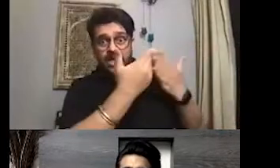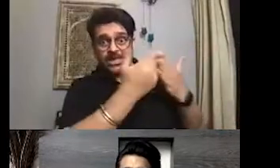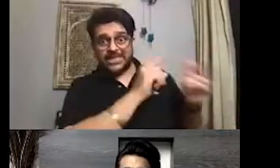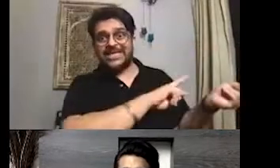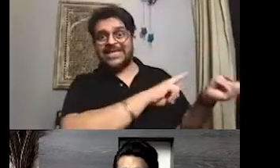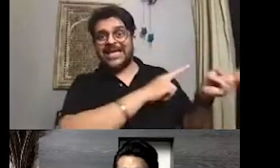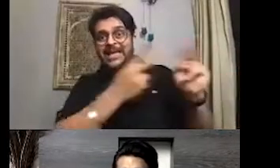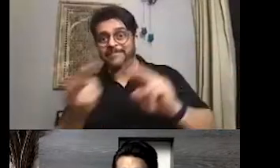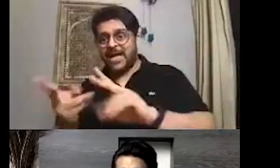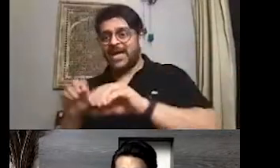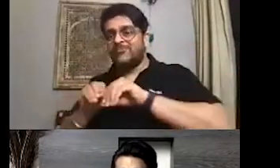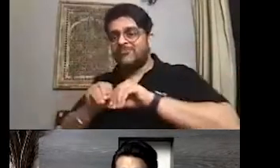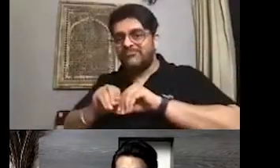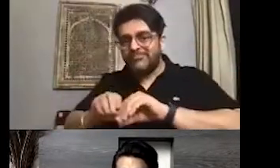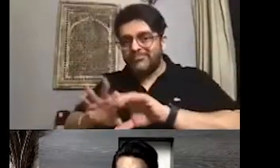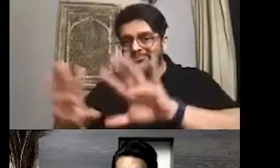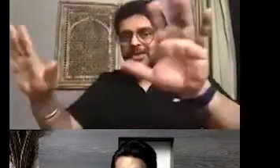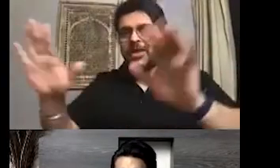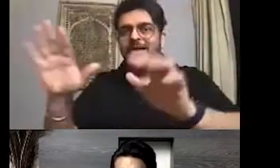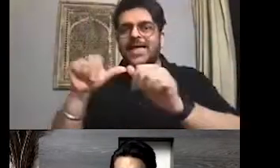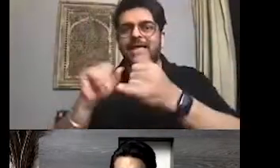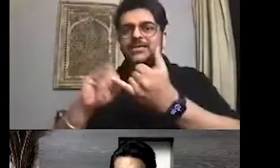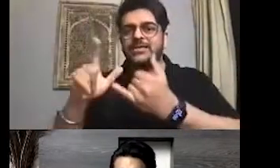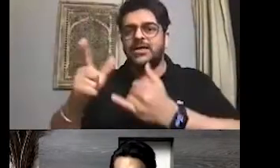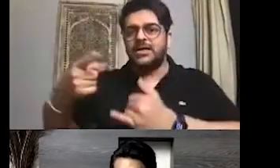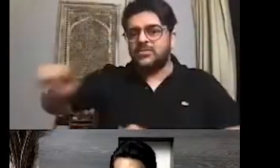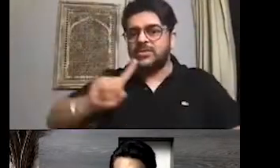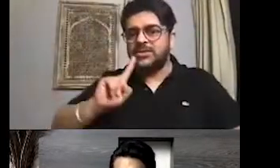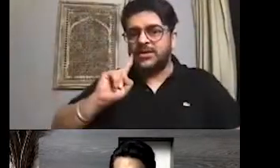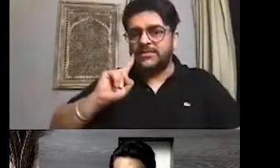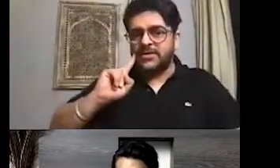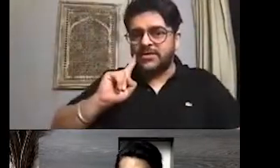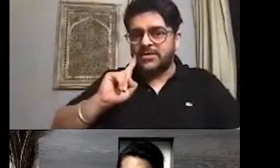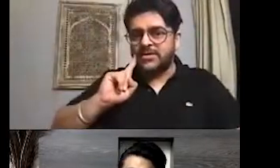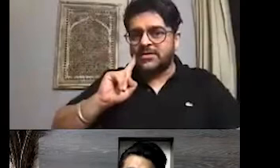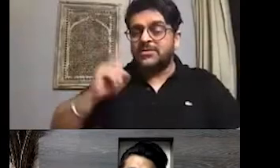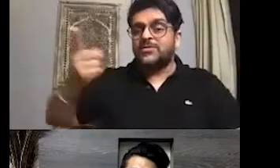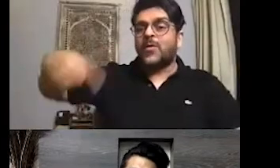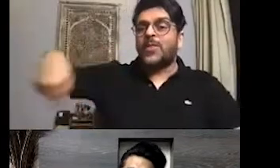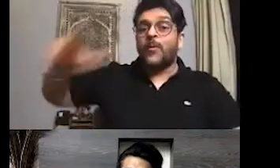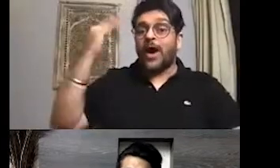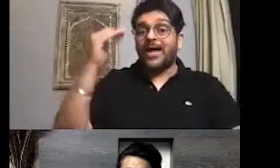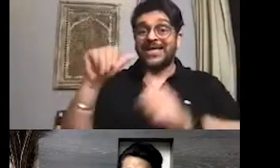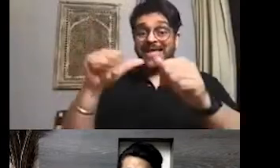from America who have already done study over there and who have came here,